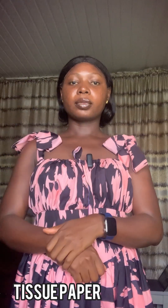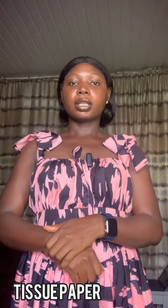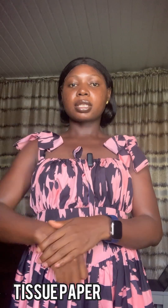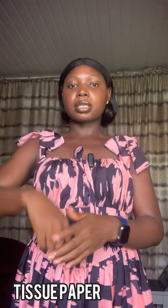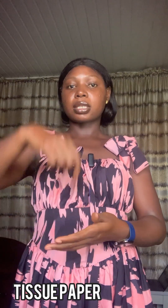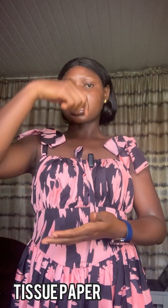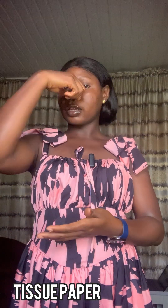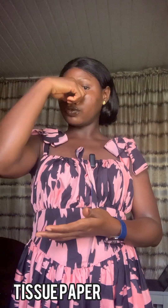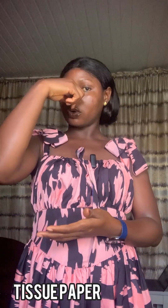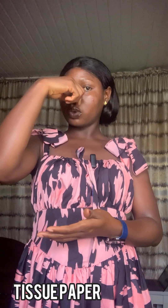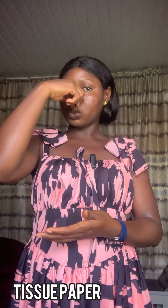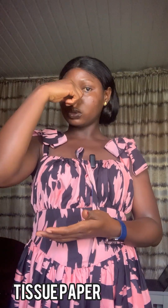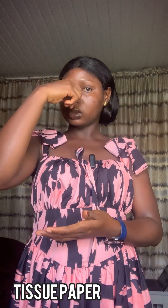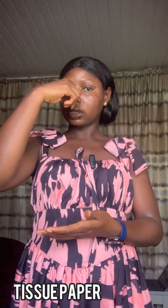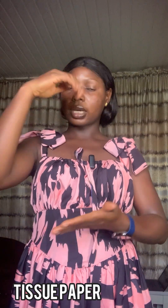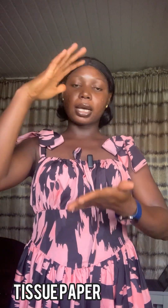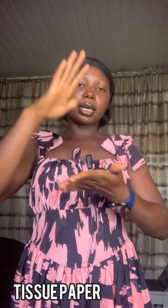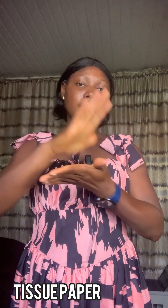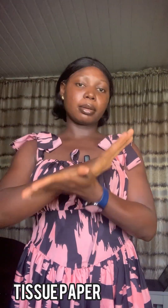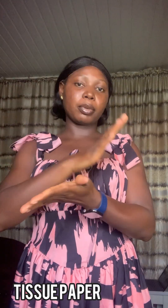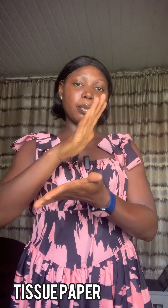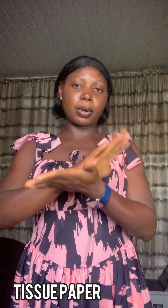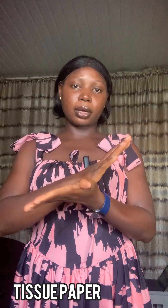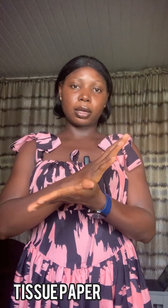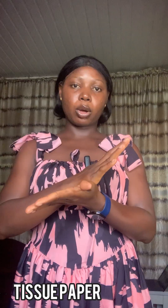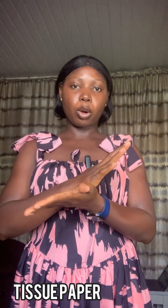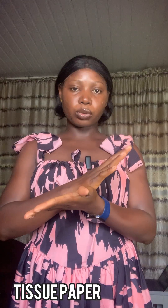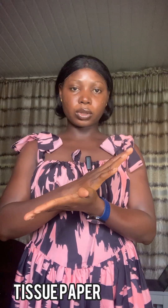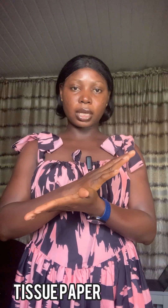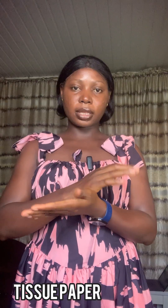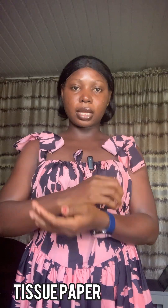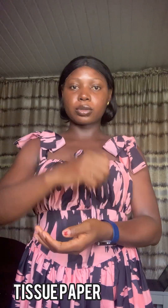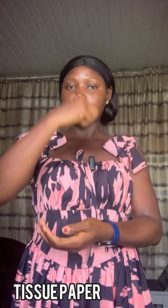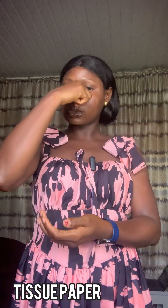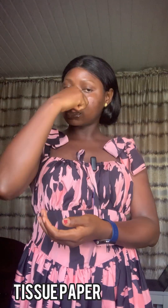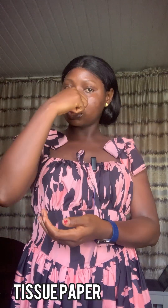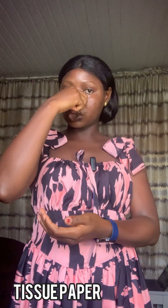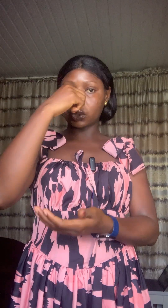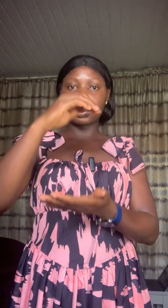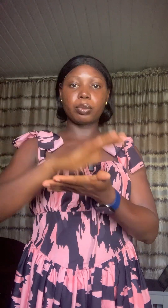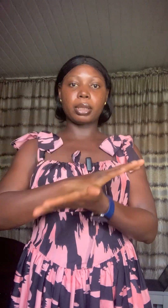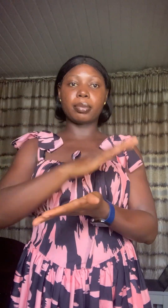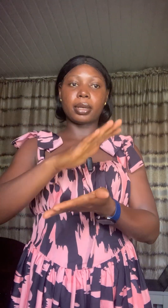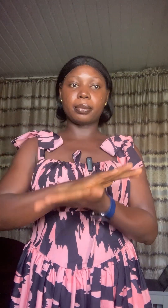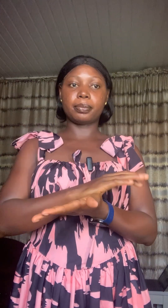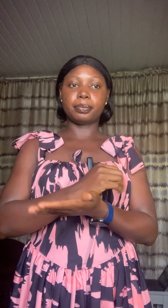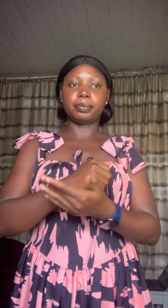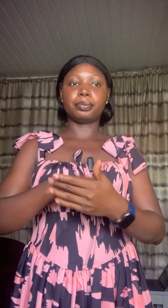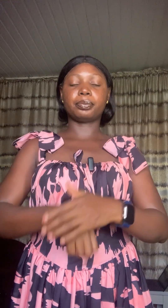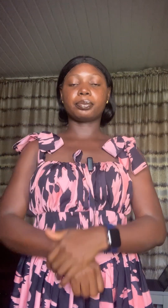This is the sign for cold and paper all together. So tissue paper.